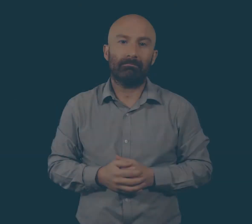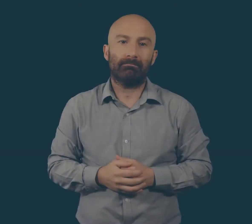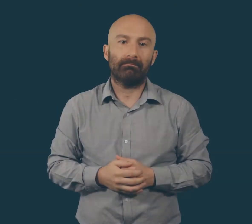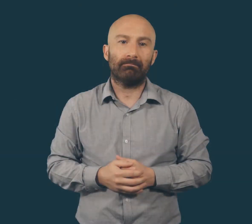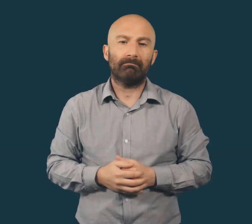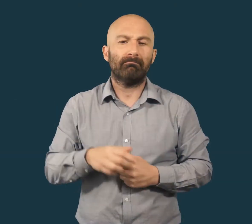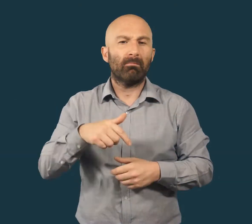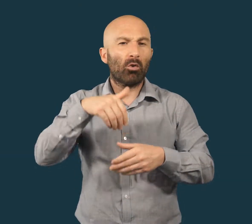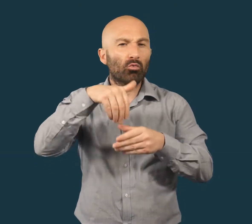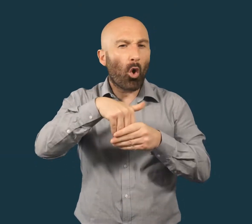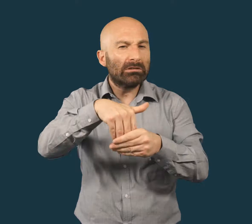Contents